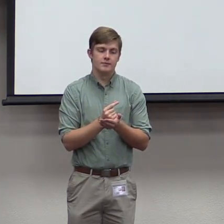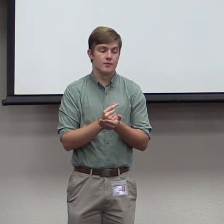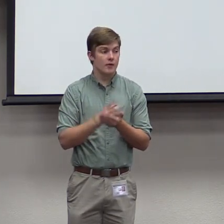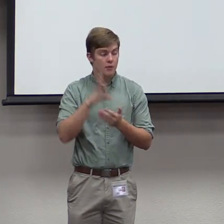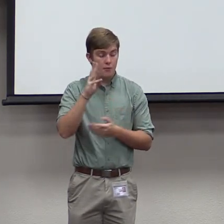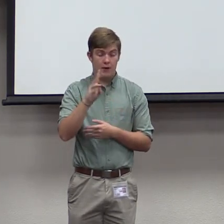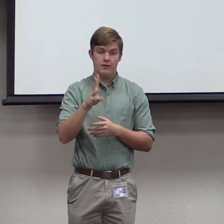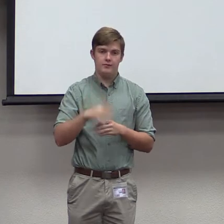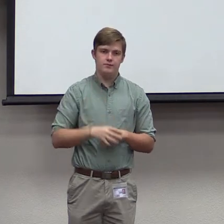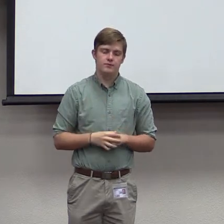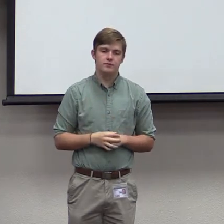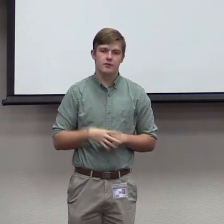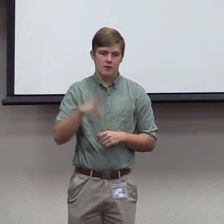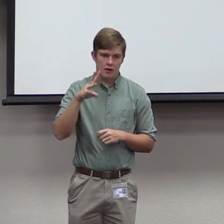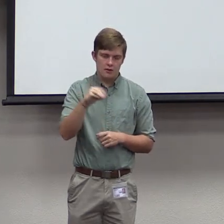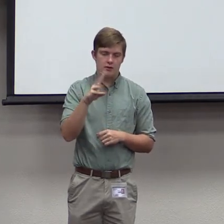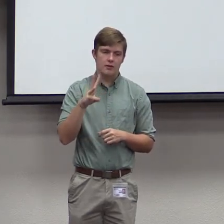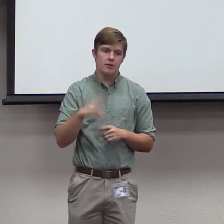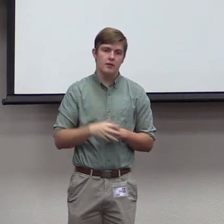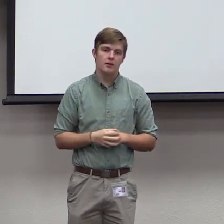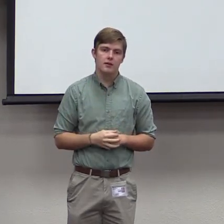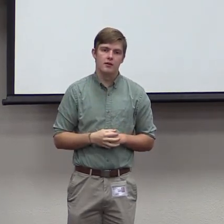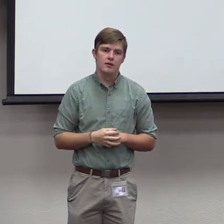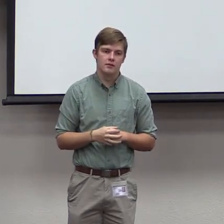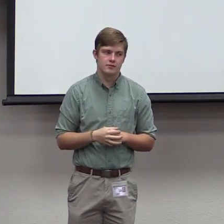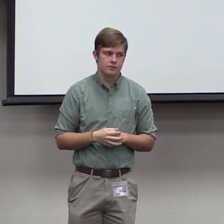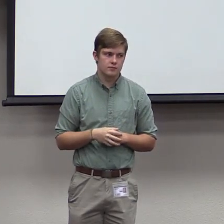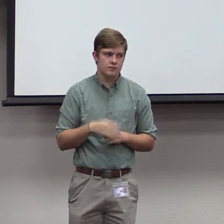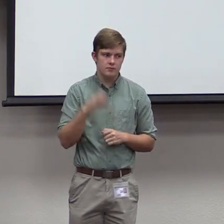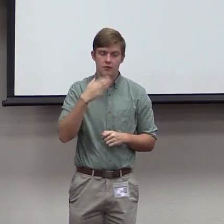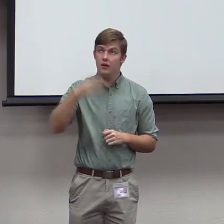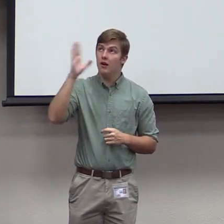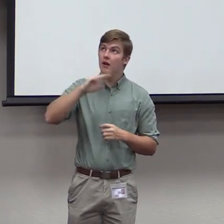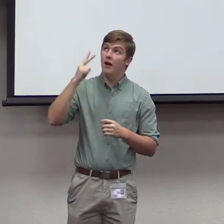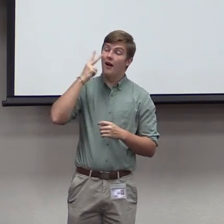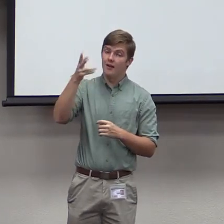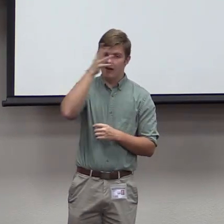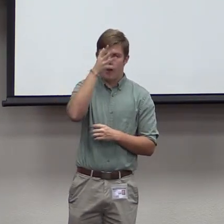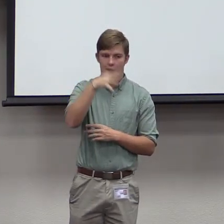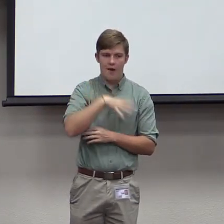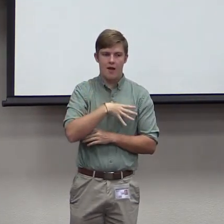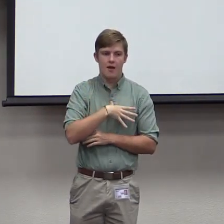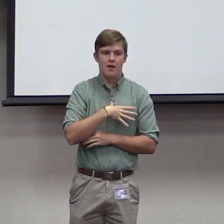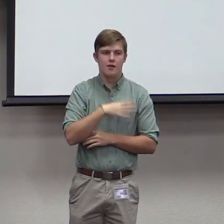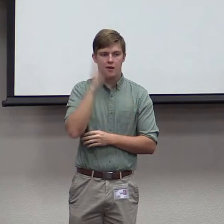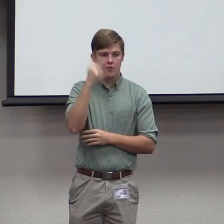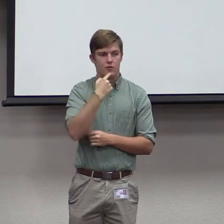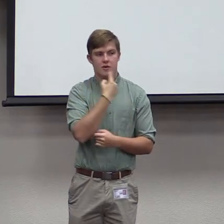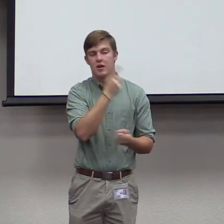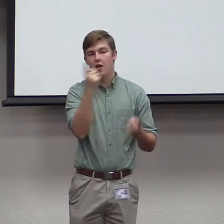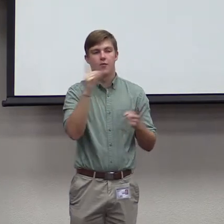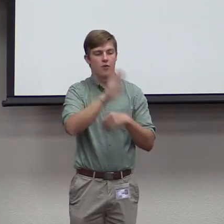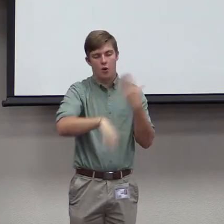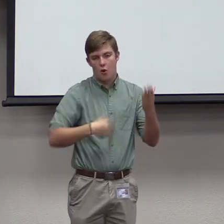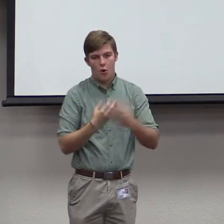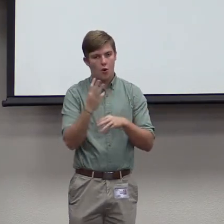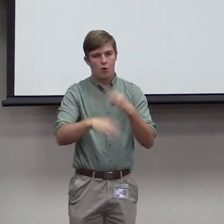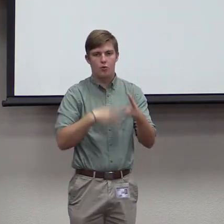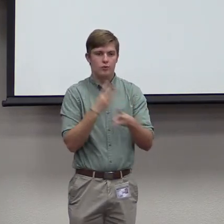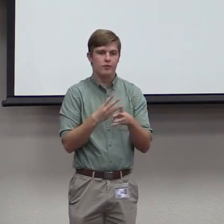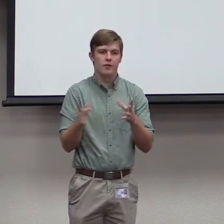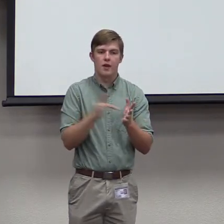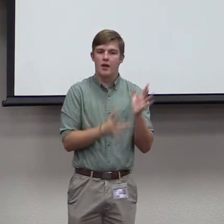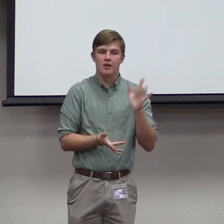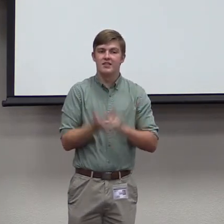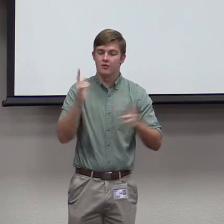Wow. Wow. God saw a man who would tell the whole world that Jesus